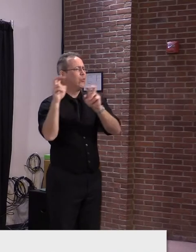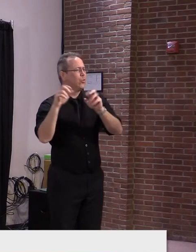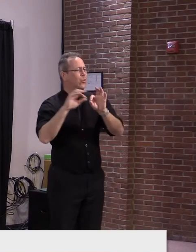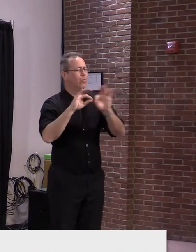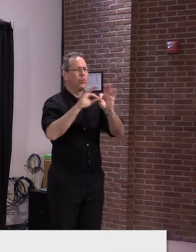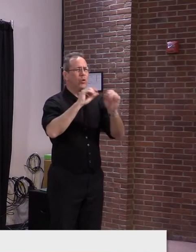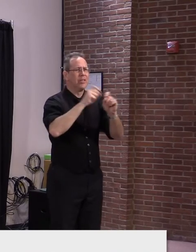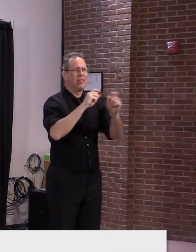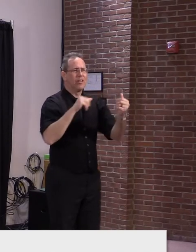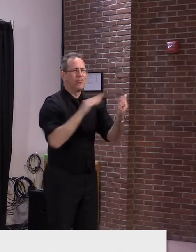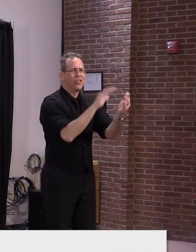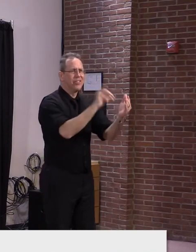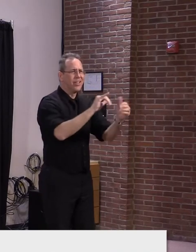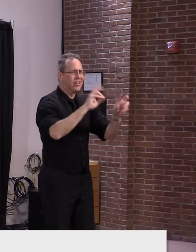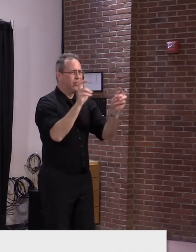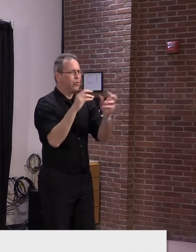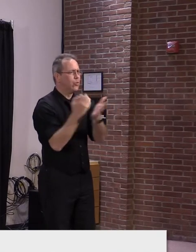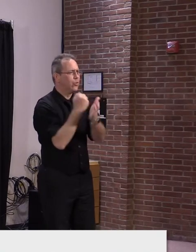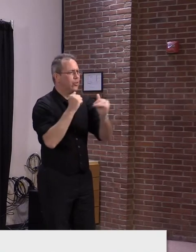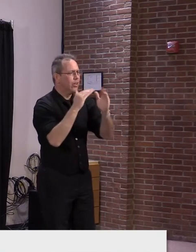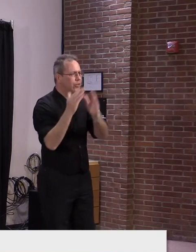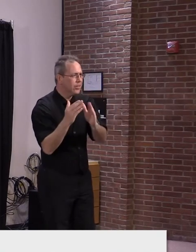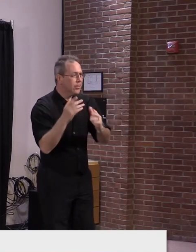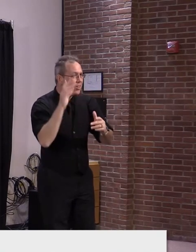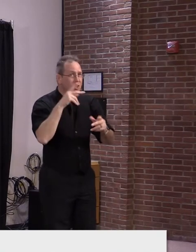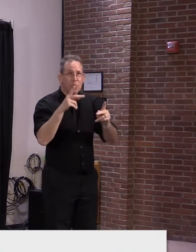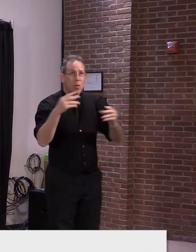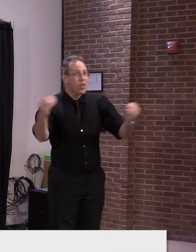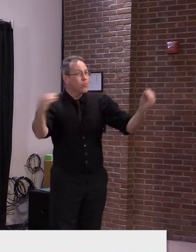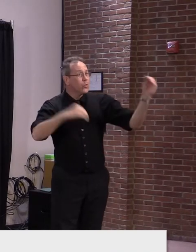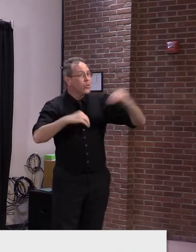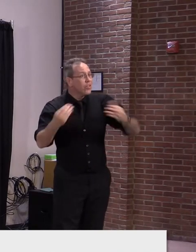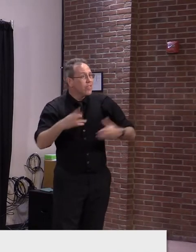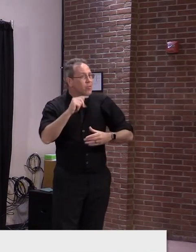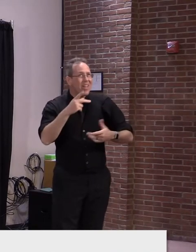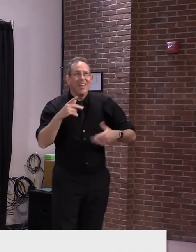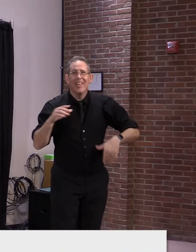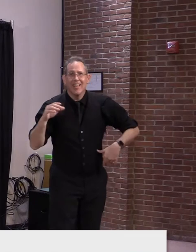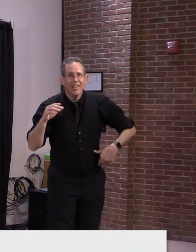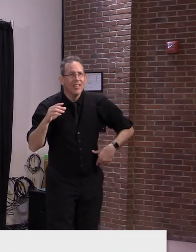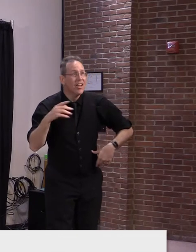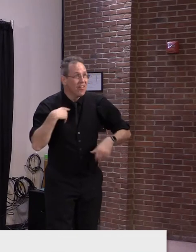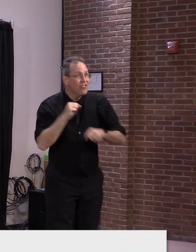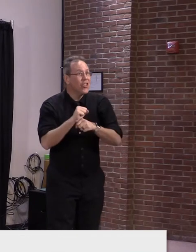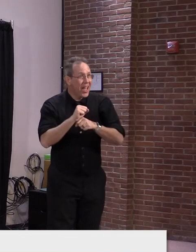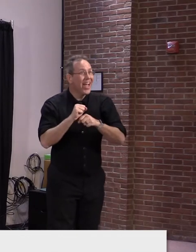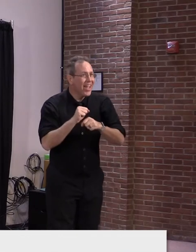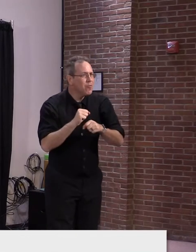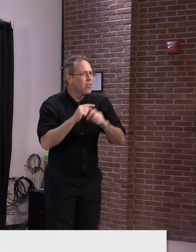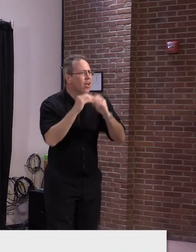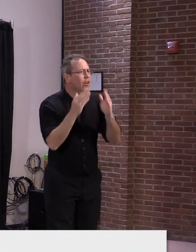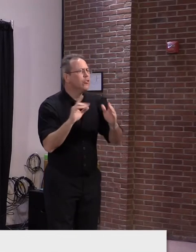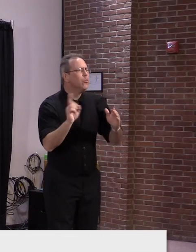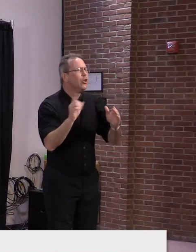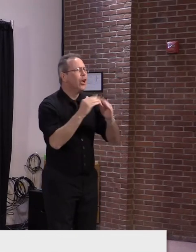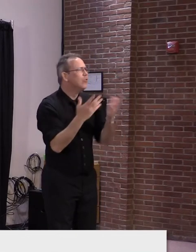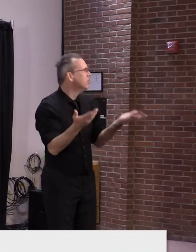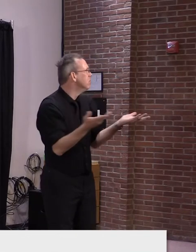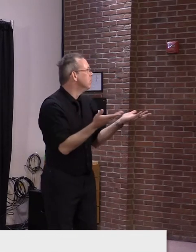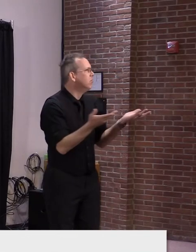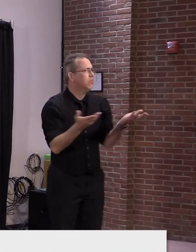think anybody's coming to Vermont because of the minimum wage or lack thereof or